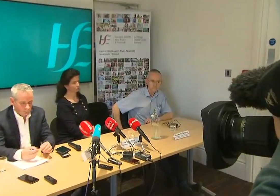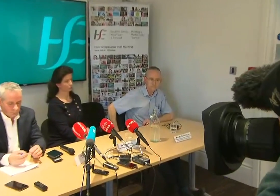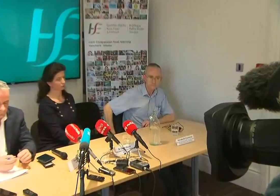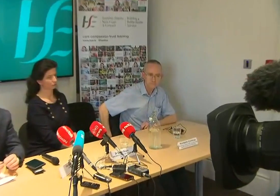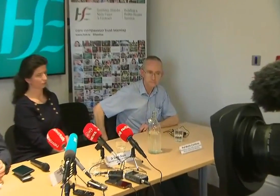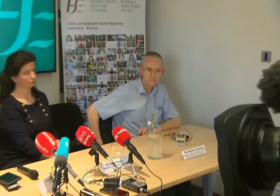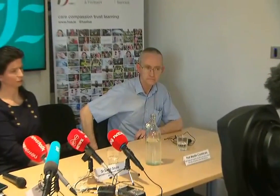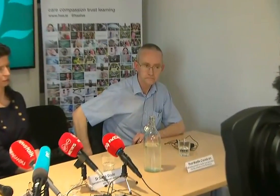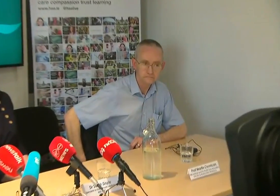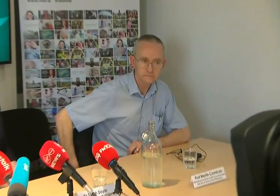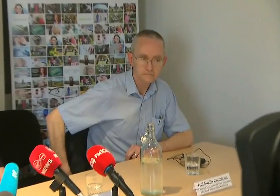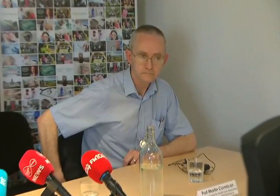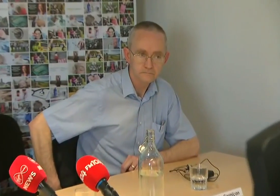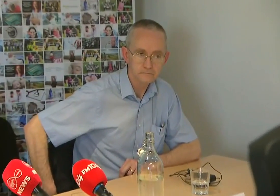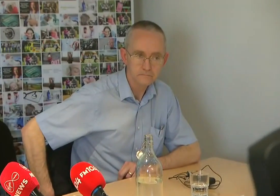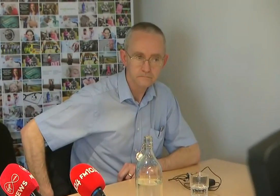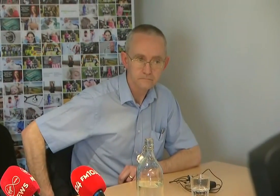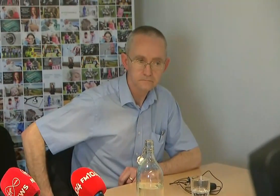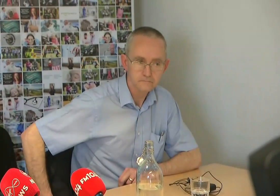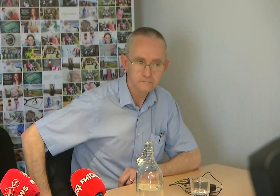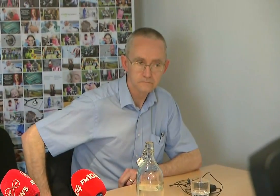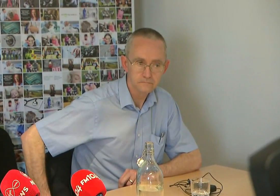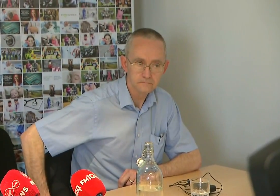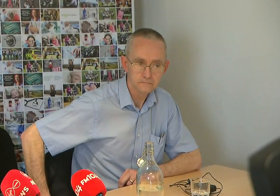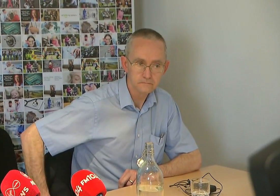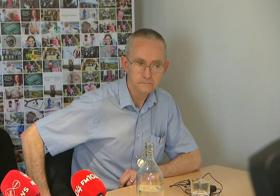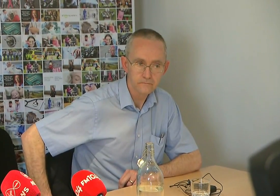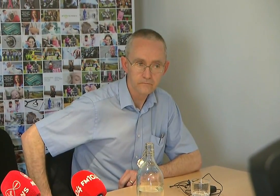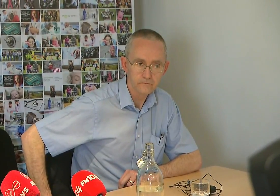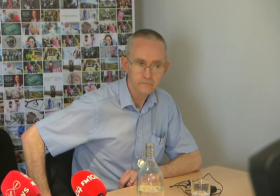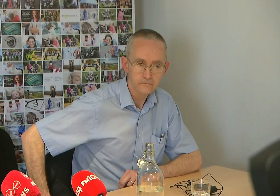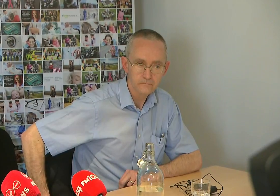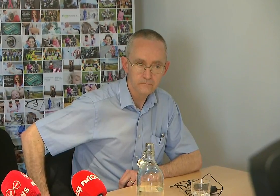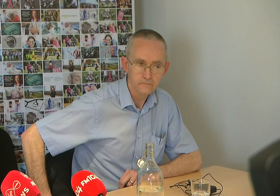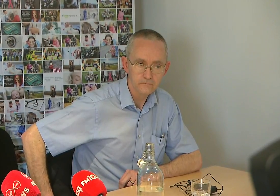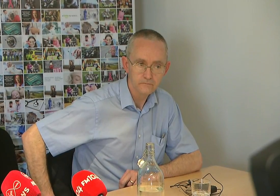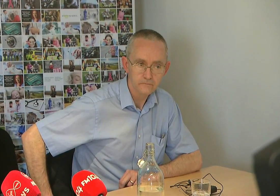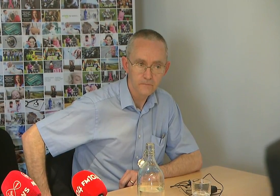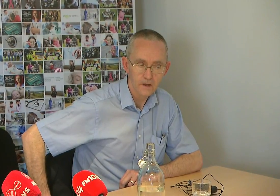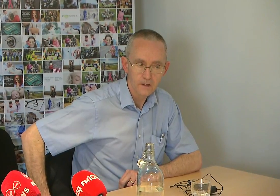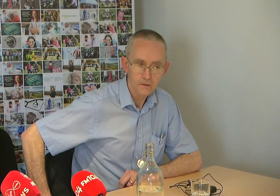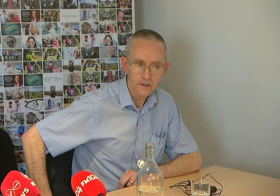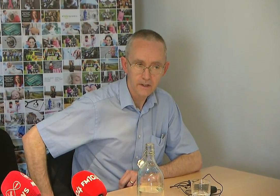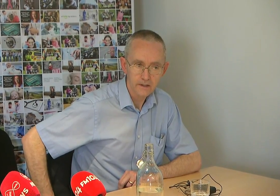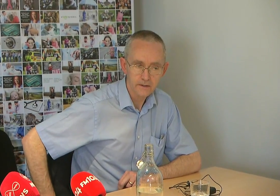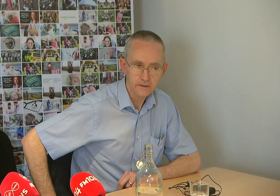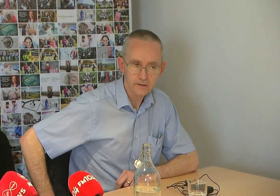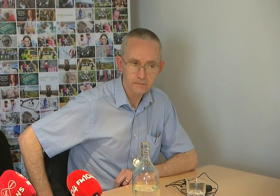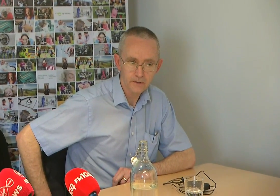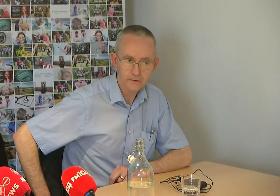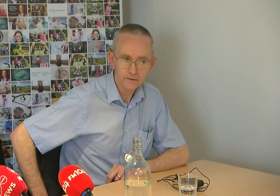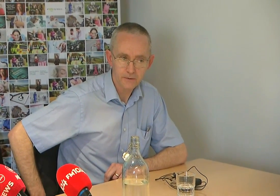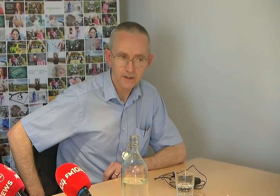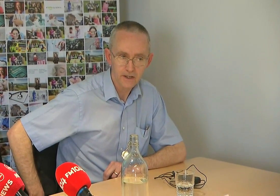between Kinnacross and you in Yerhern Achita in Yay? And Jeff New in Yerhern Achita in Yay? Well,